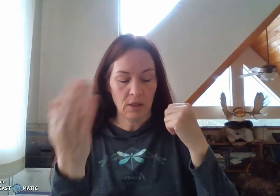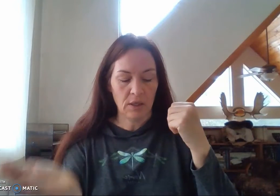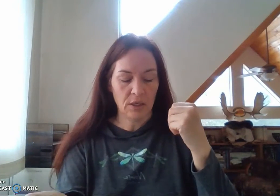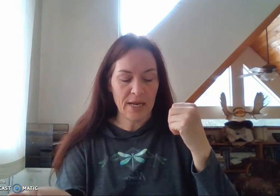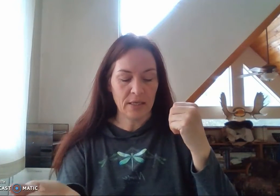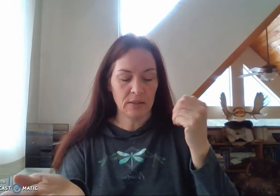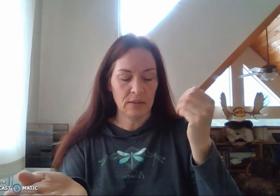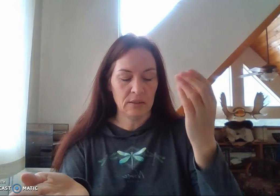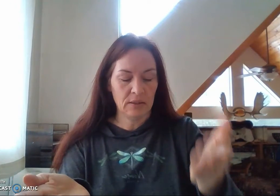Net,